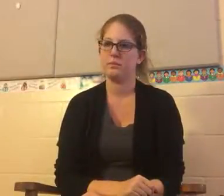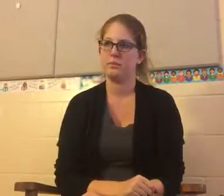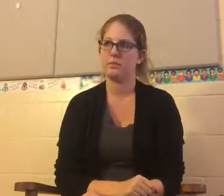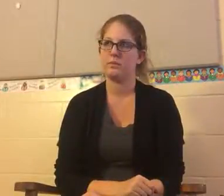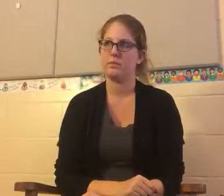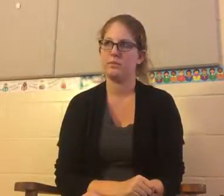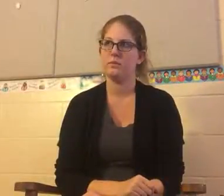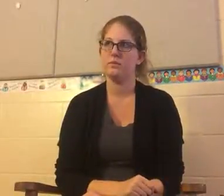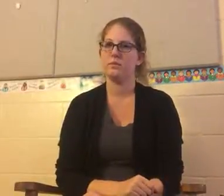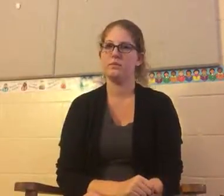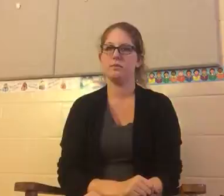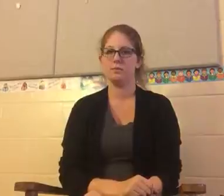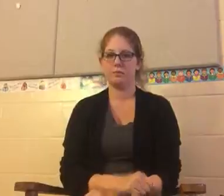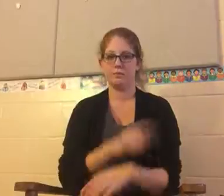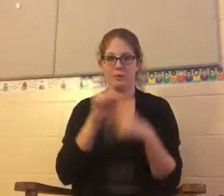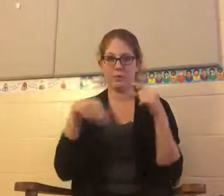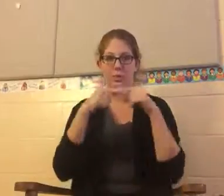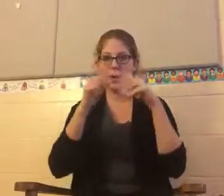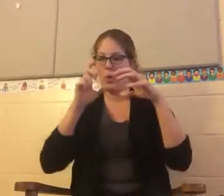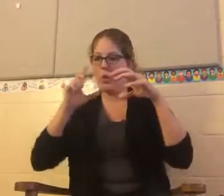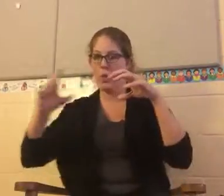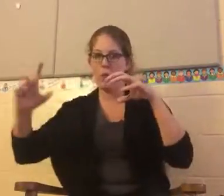Halfway through its cycle, the moon looks like this.